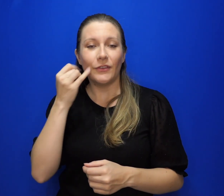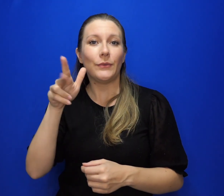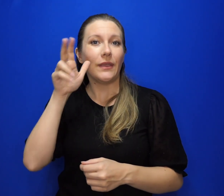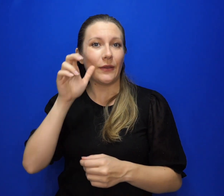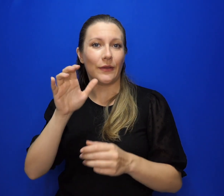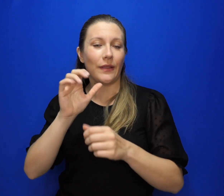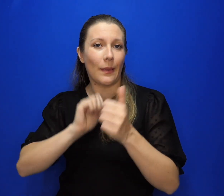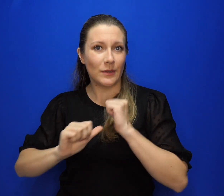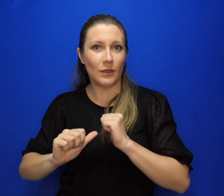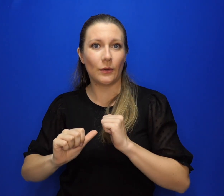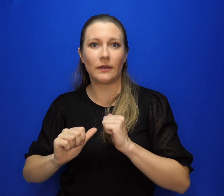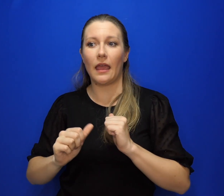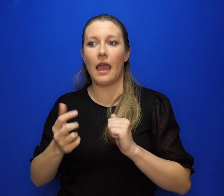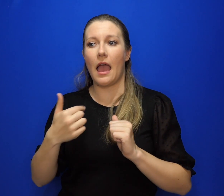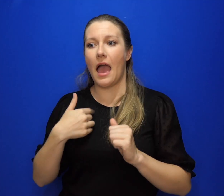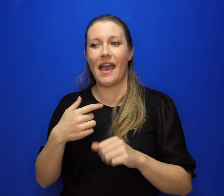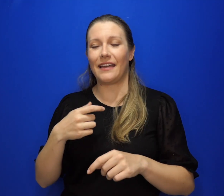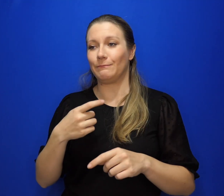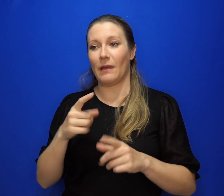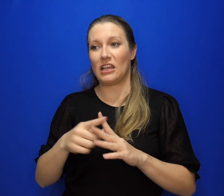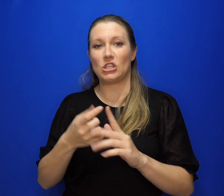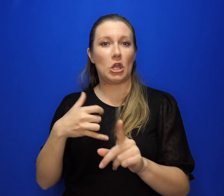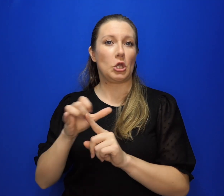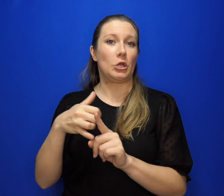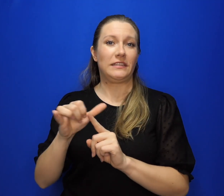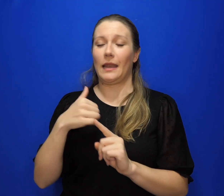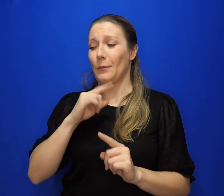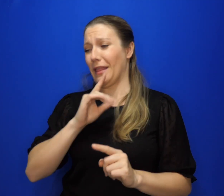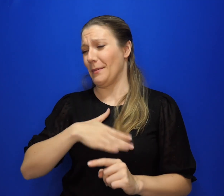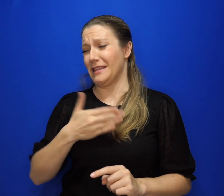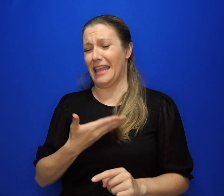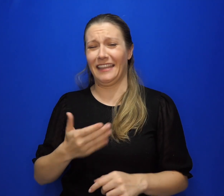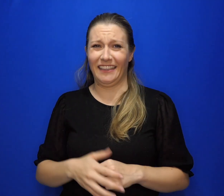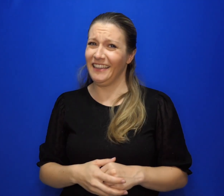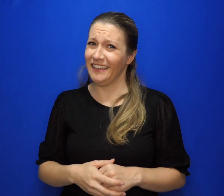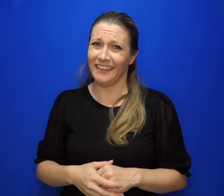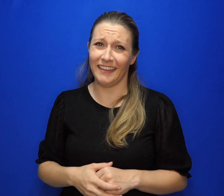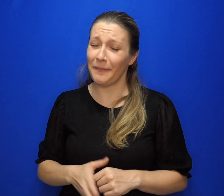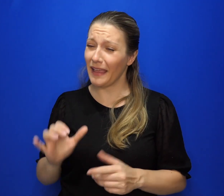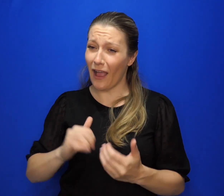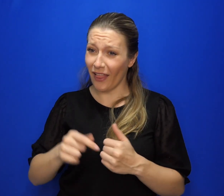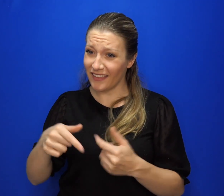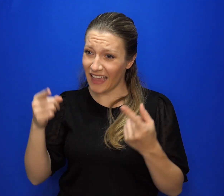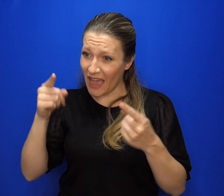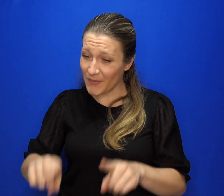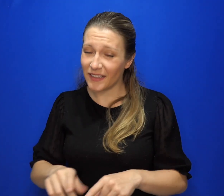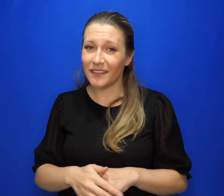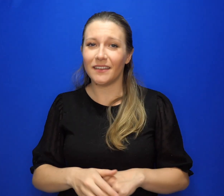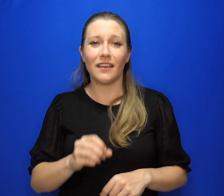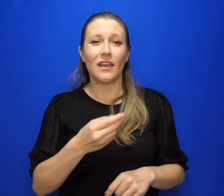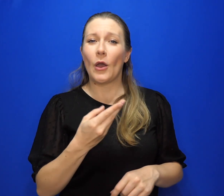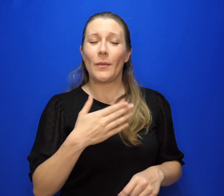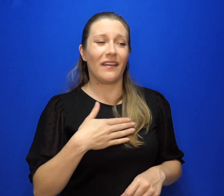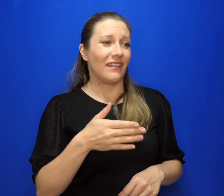start cursing and I get upset. I'm like, just how did this happen? Oh my God. But nevertheless, you